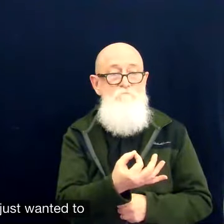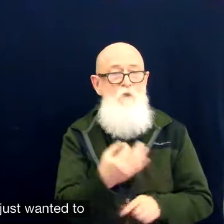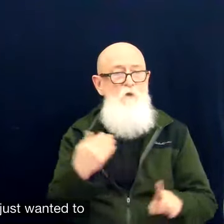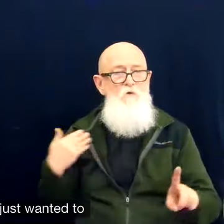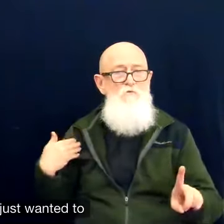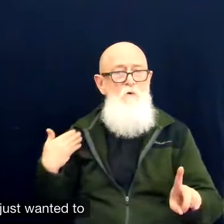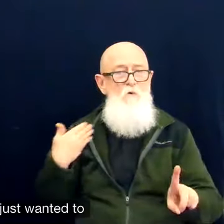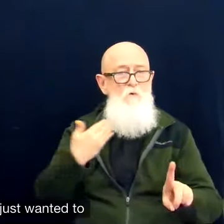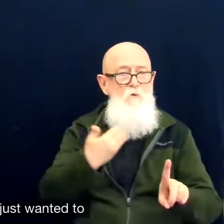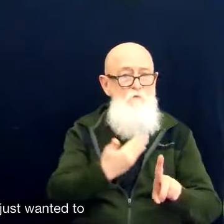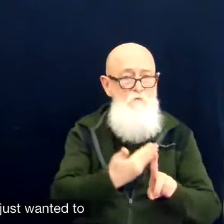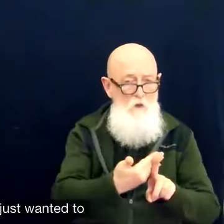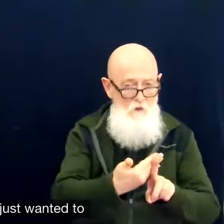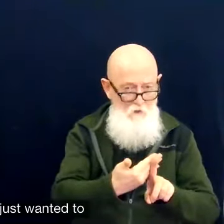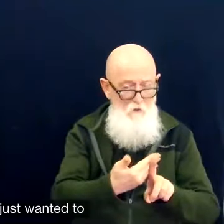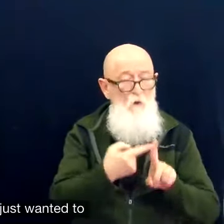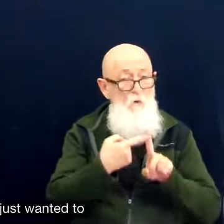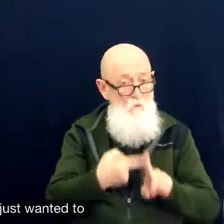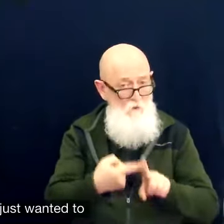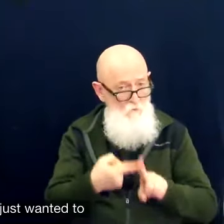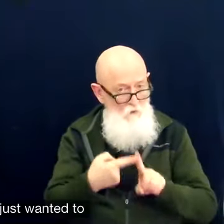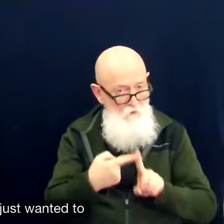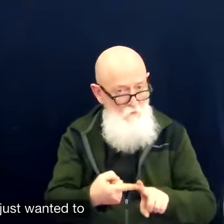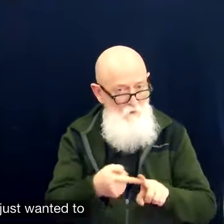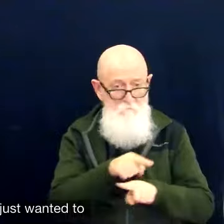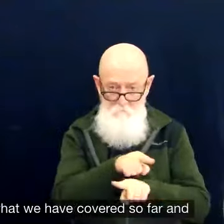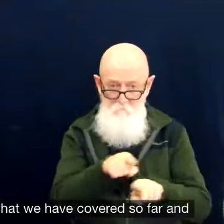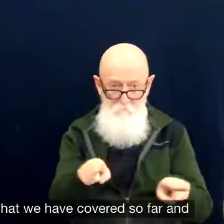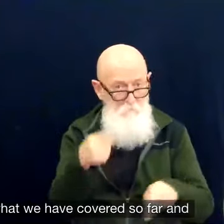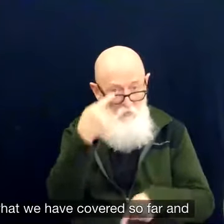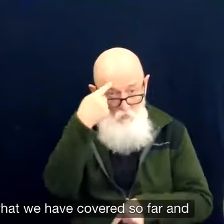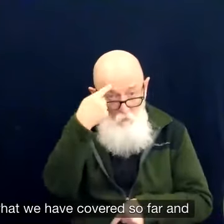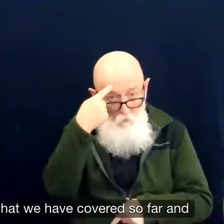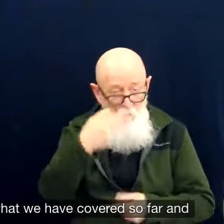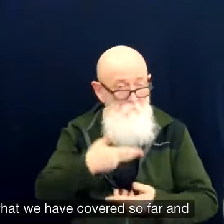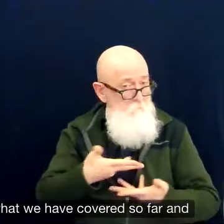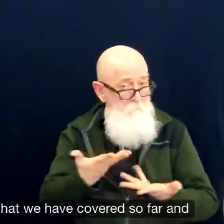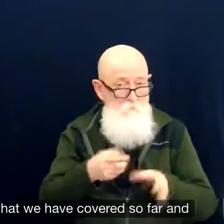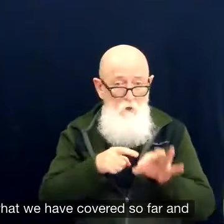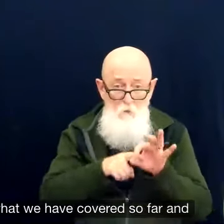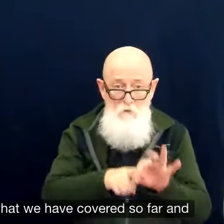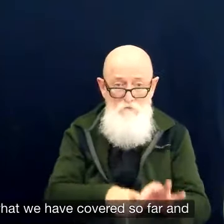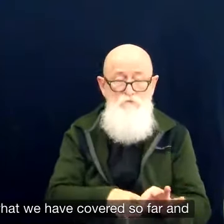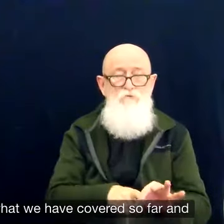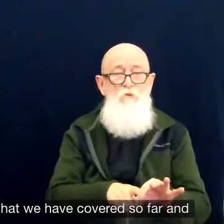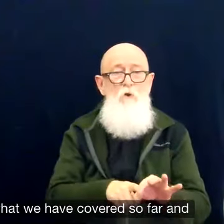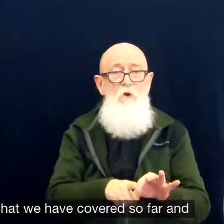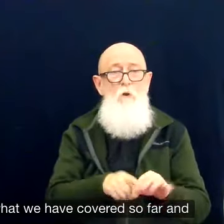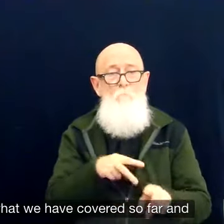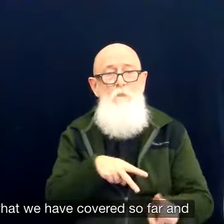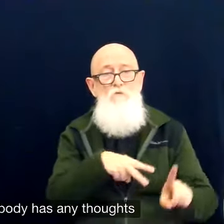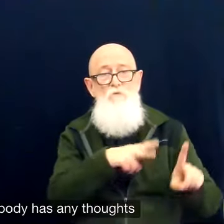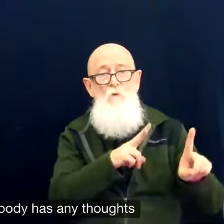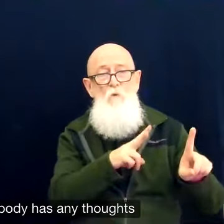has had any thoughts or questions, particularly about the concept of